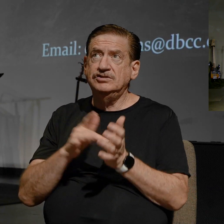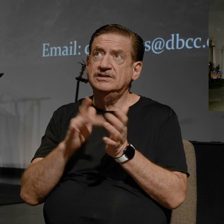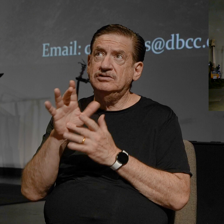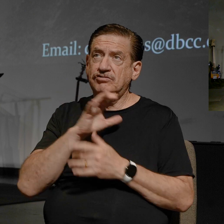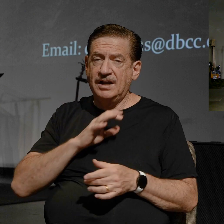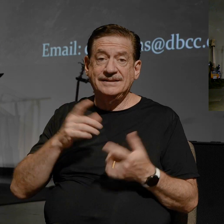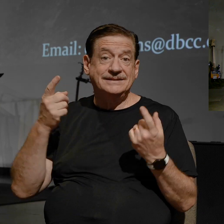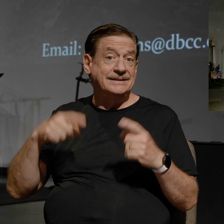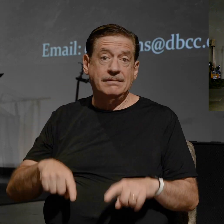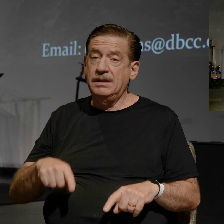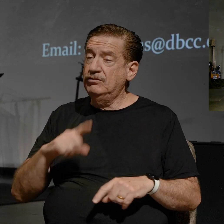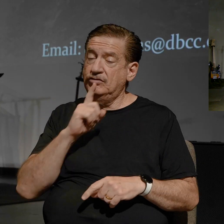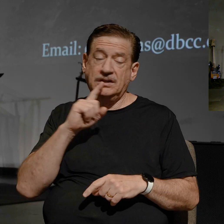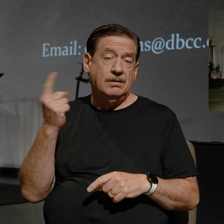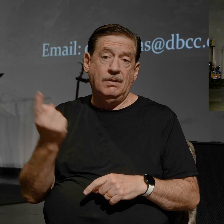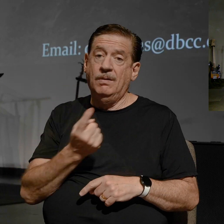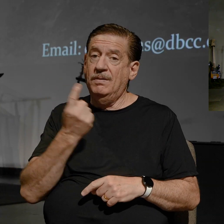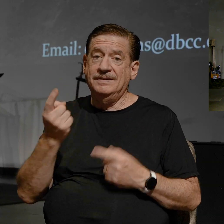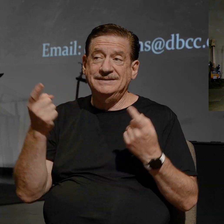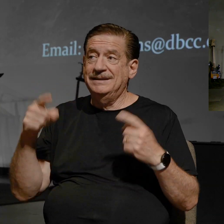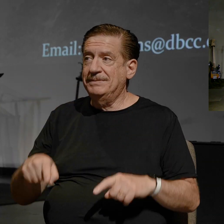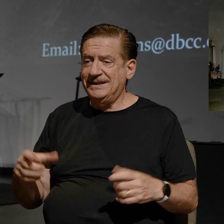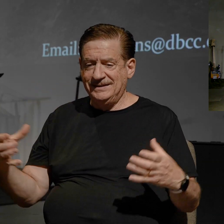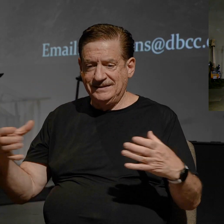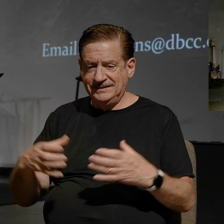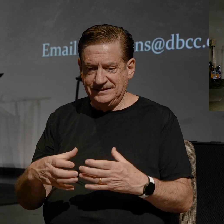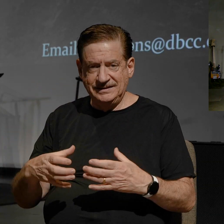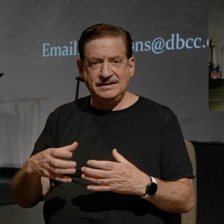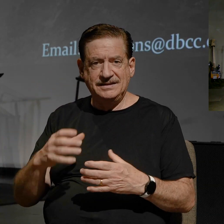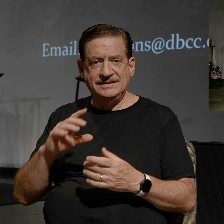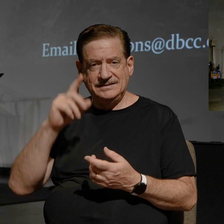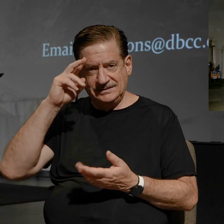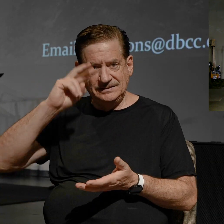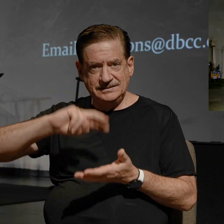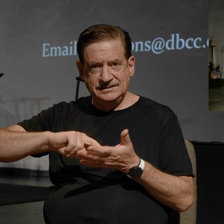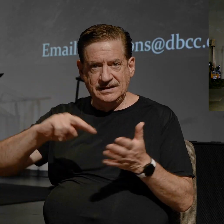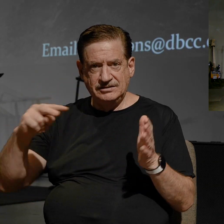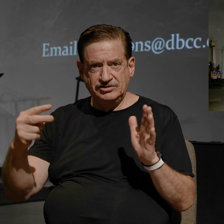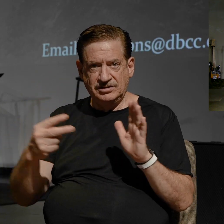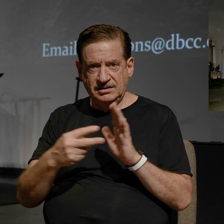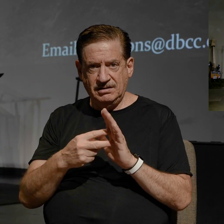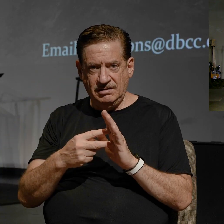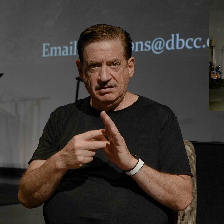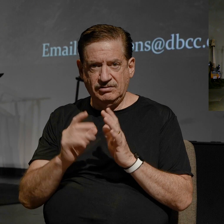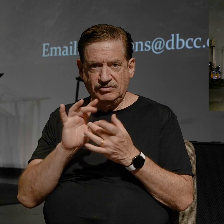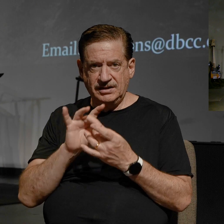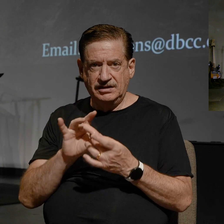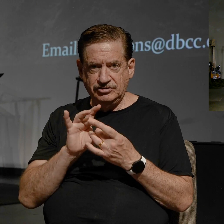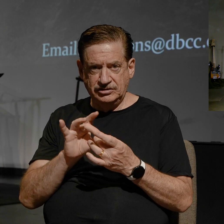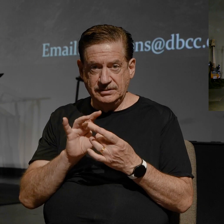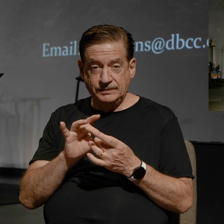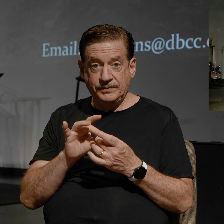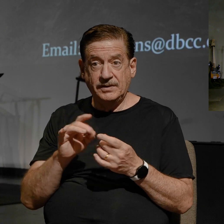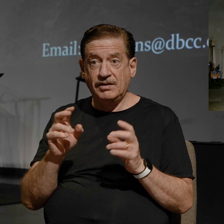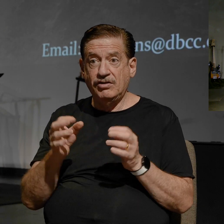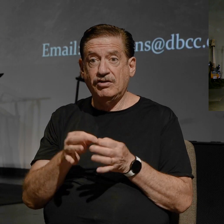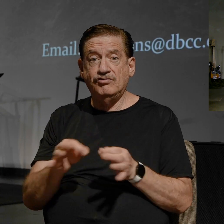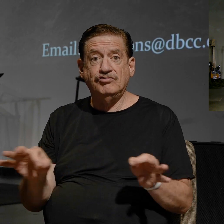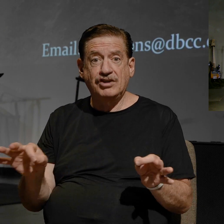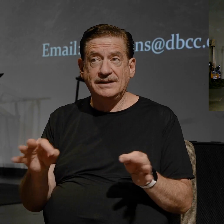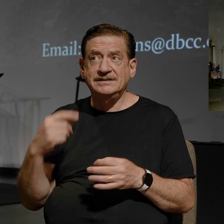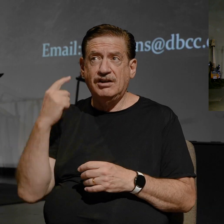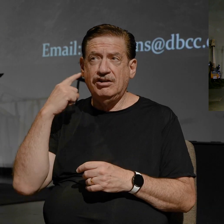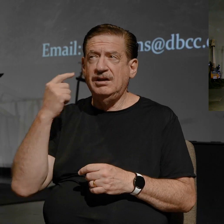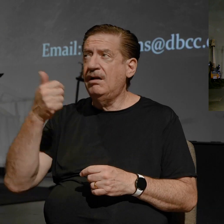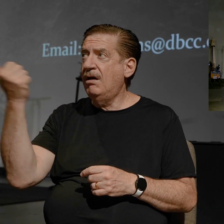really, it only takes place in the context of intentional relationships. In fact, a phrase that I heard another pastor